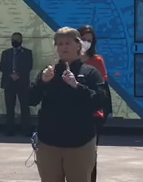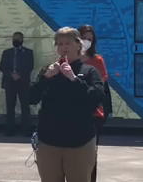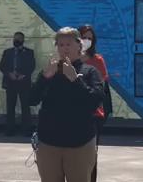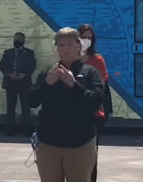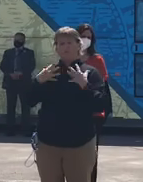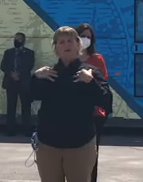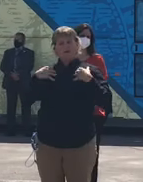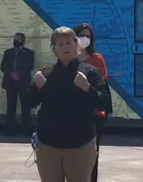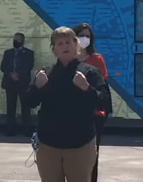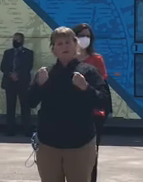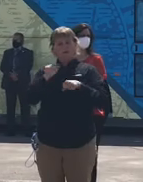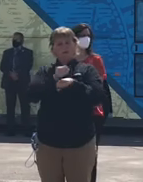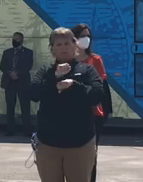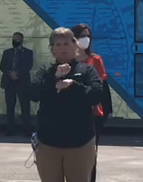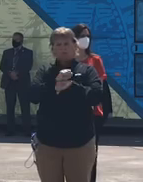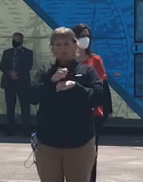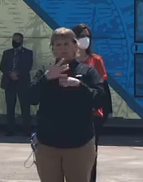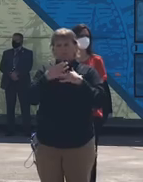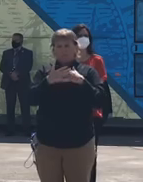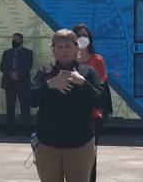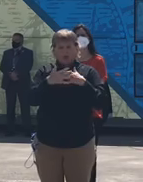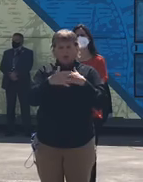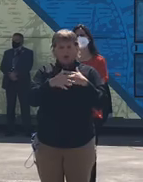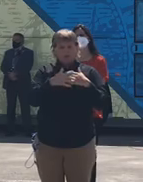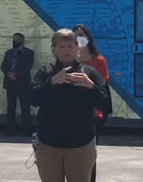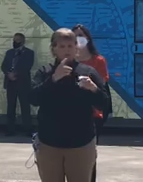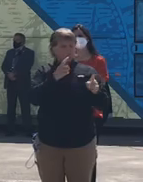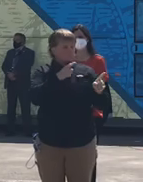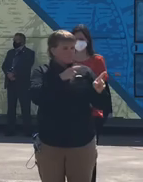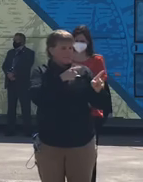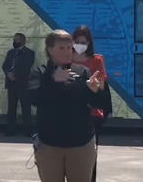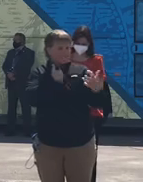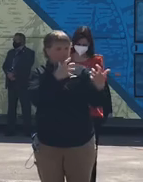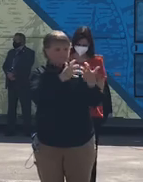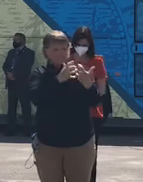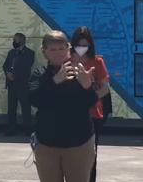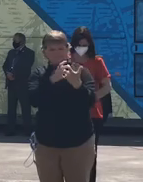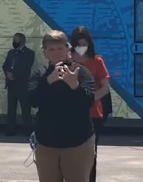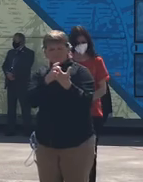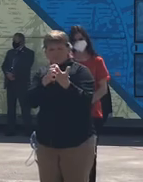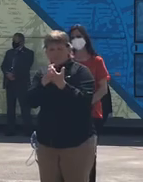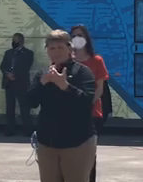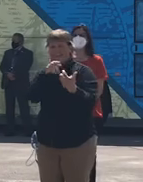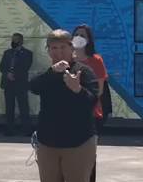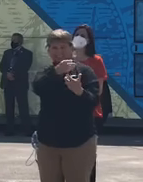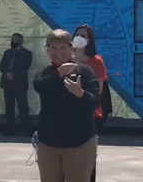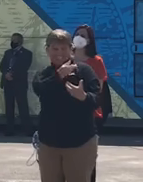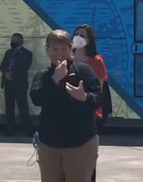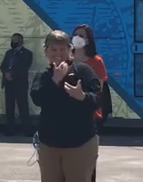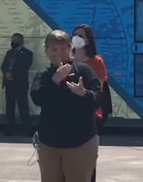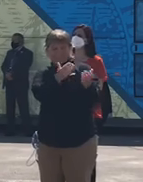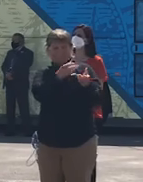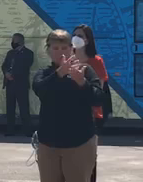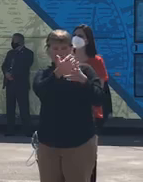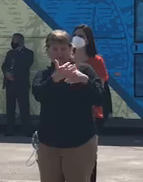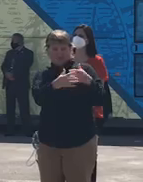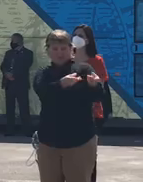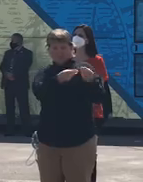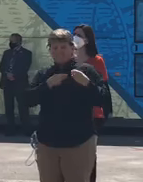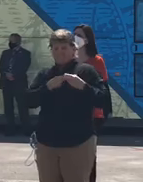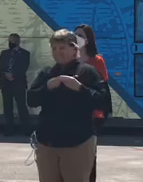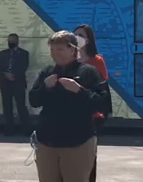to try to determine how much antibodies are in the people that are donating blood. That's a way to get a pretty